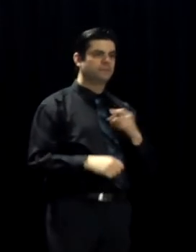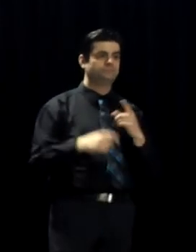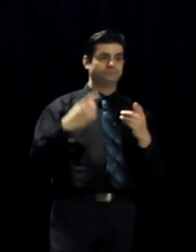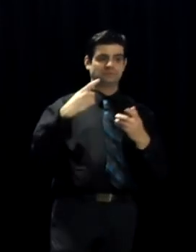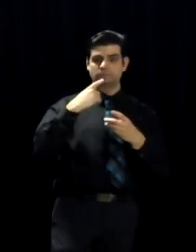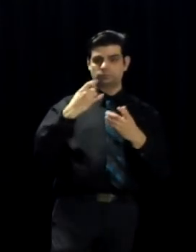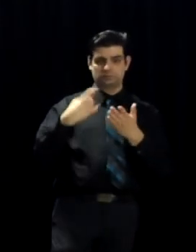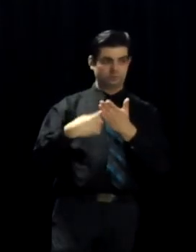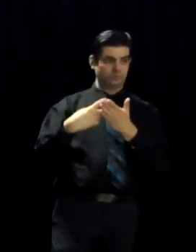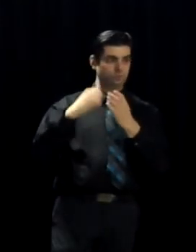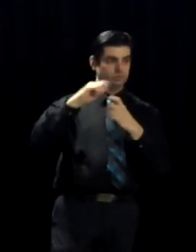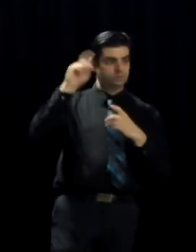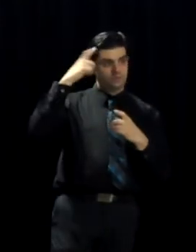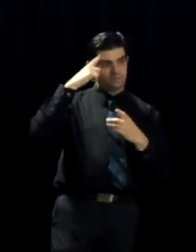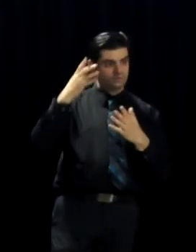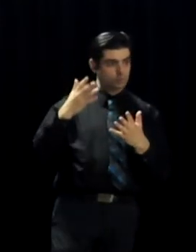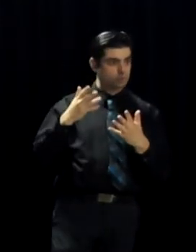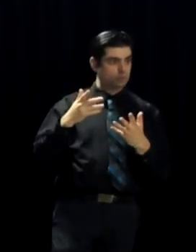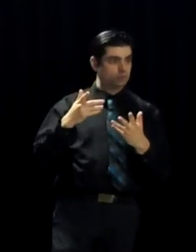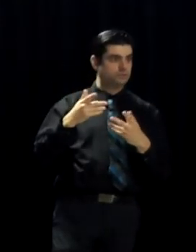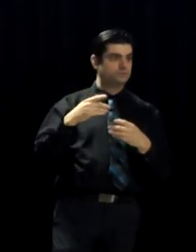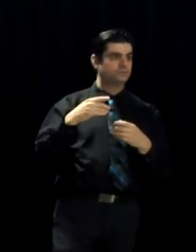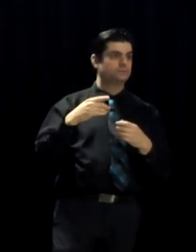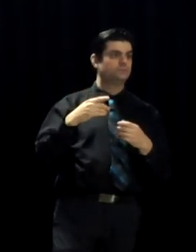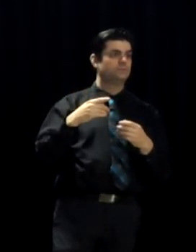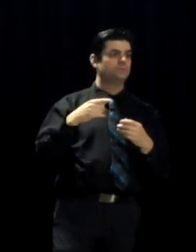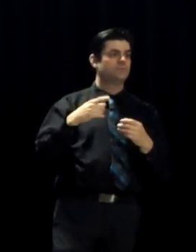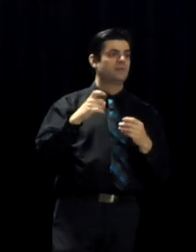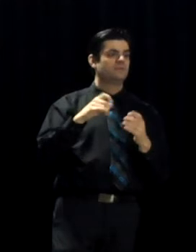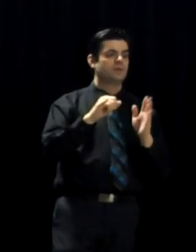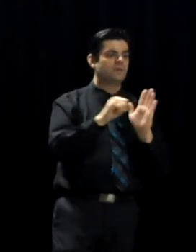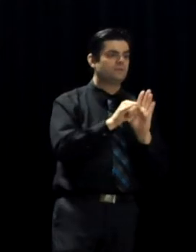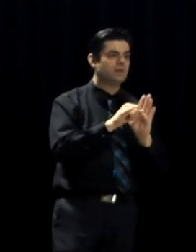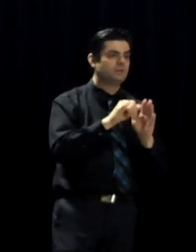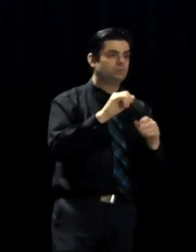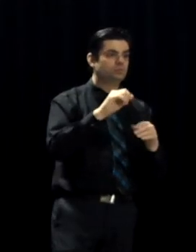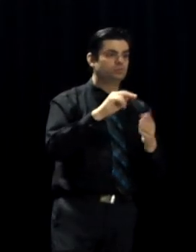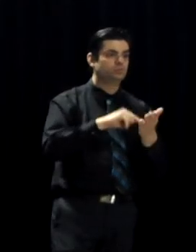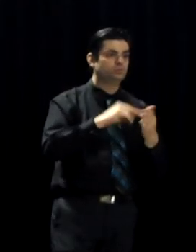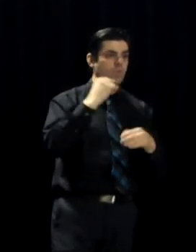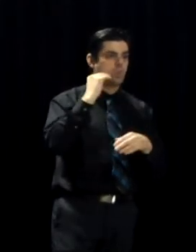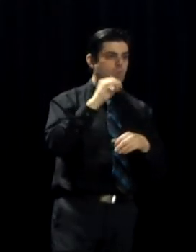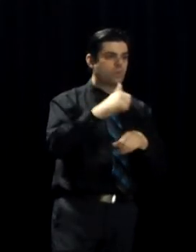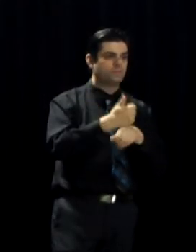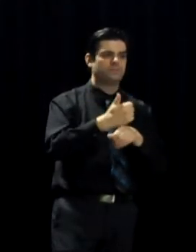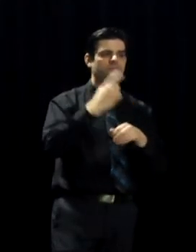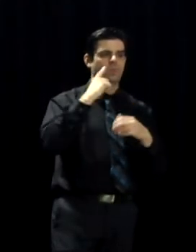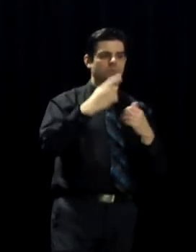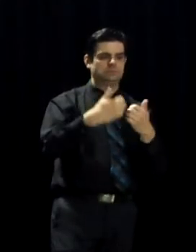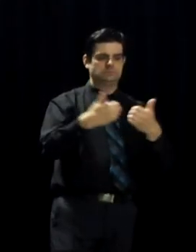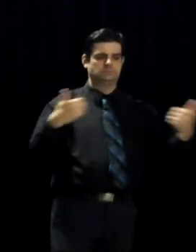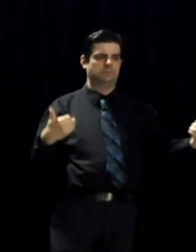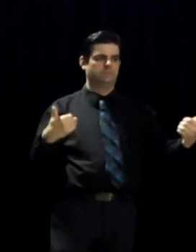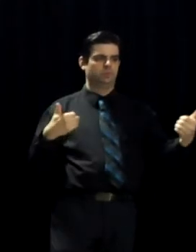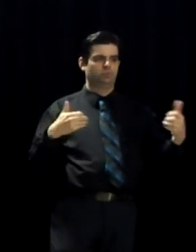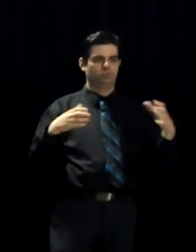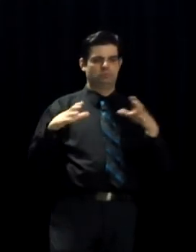already identified 1 or 2 nursing homes that might fit the bill? Yeah, we're looking at that, and we're looking at other potential wings